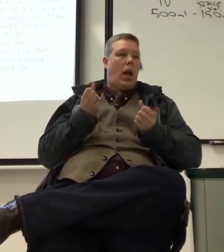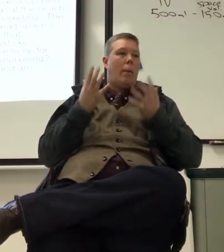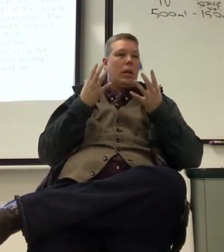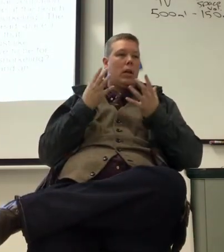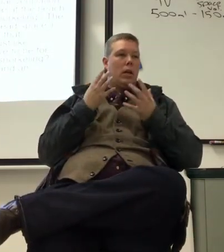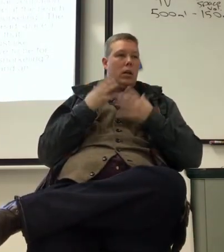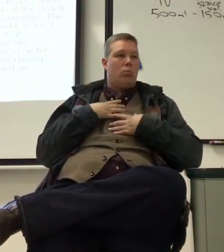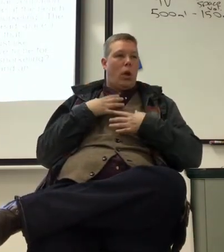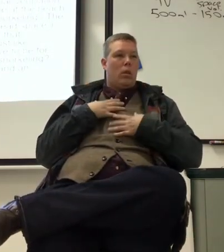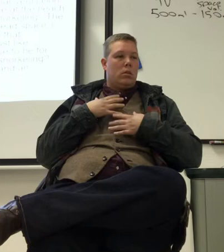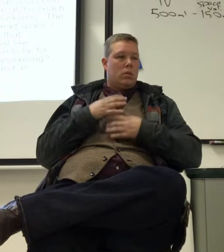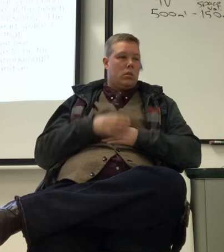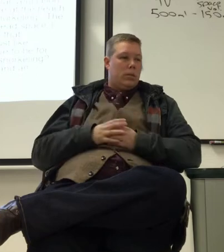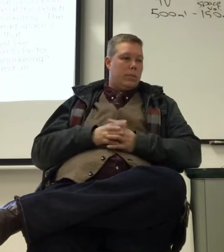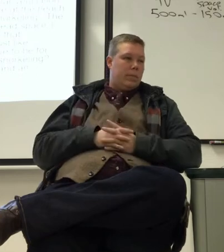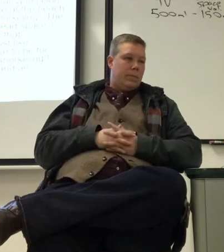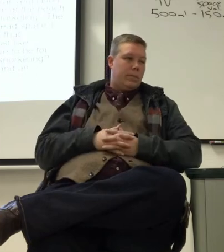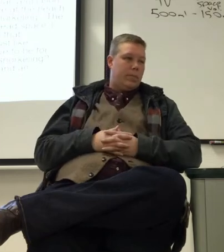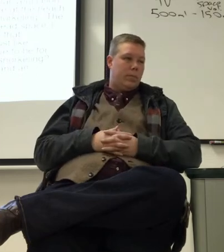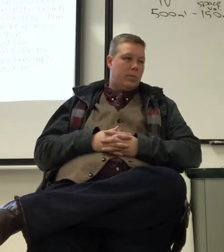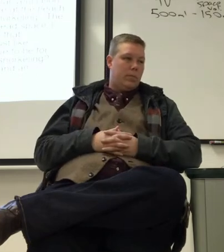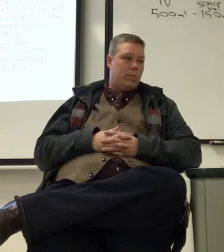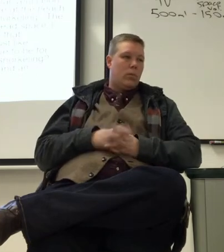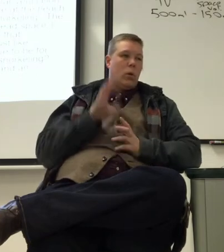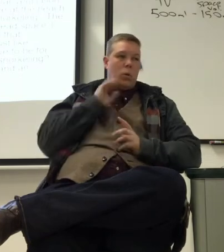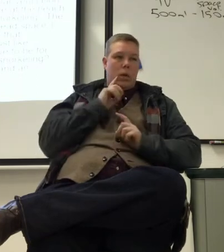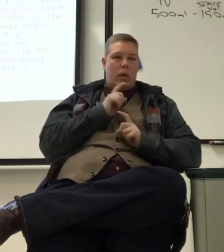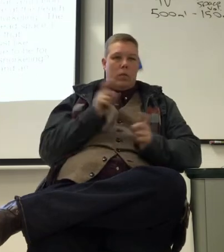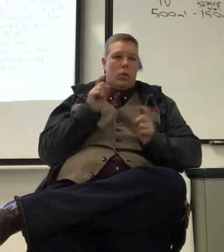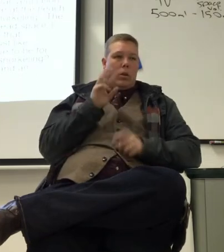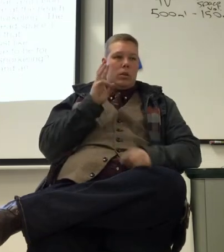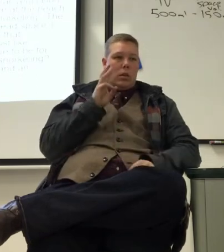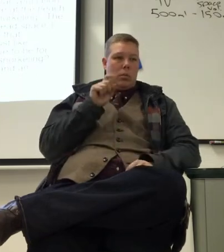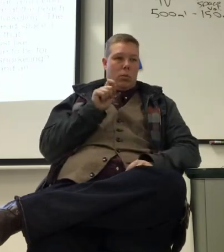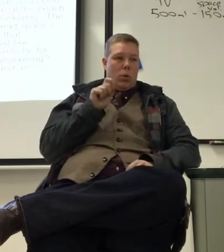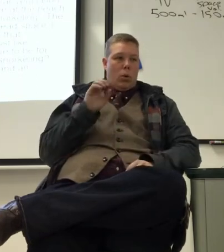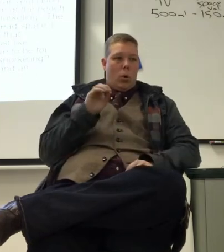per minute, will give you 6.0